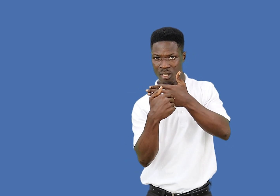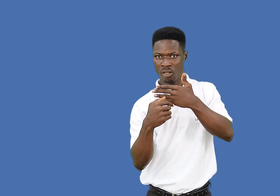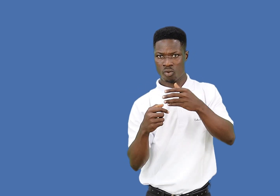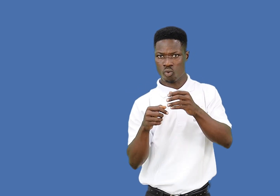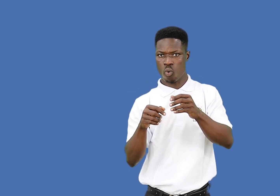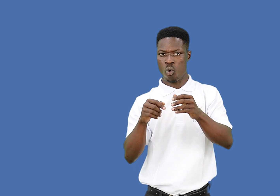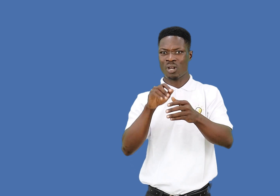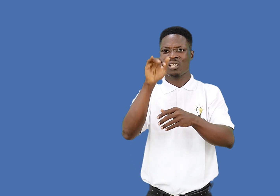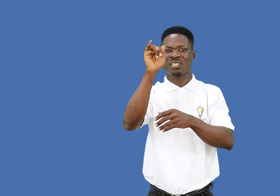Microphone.